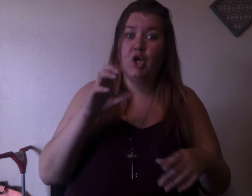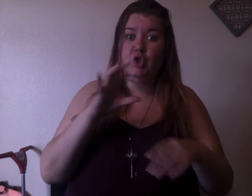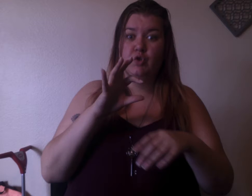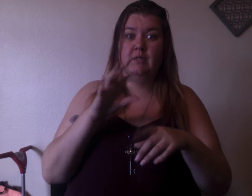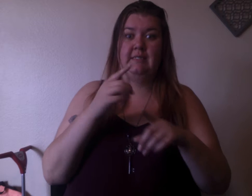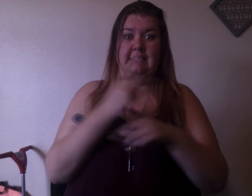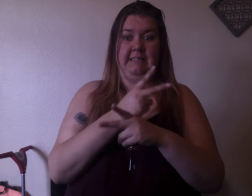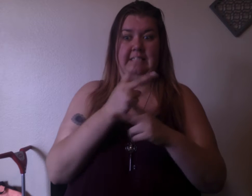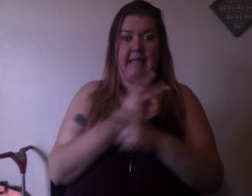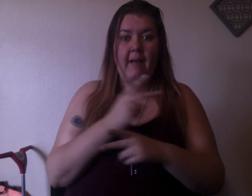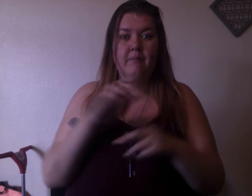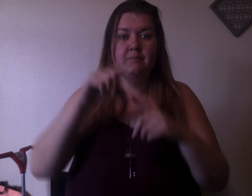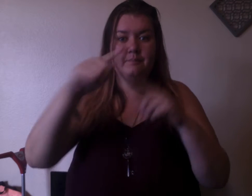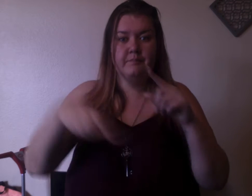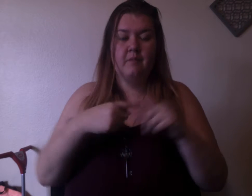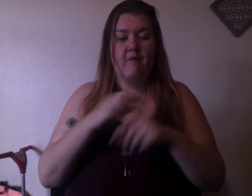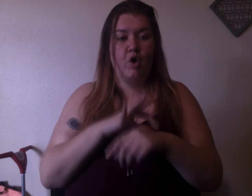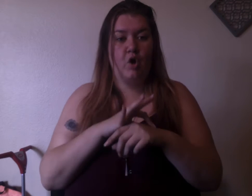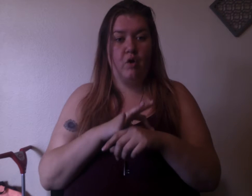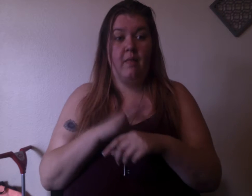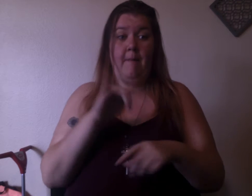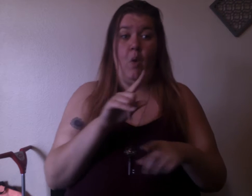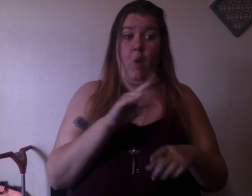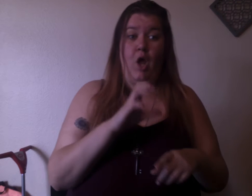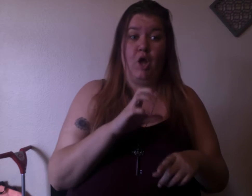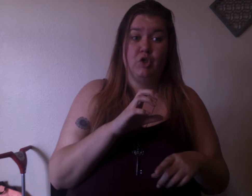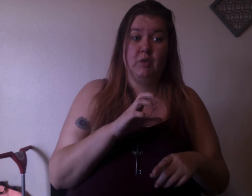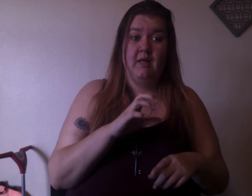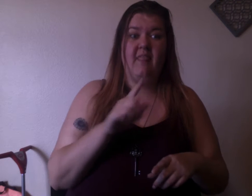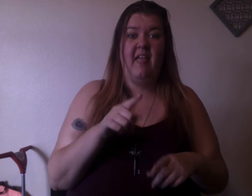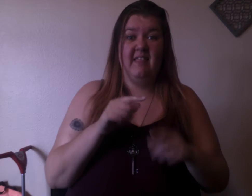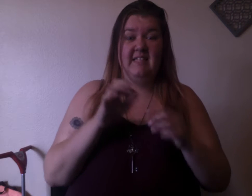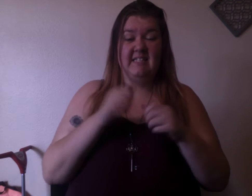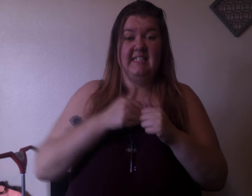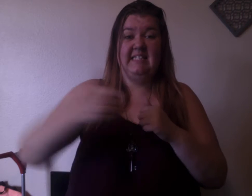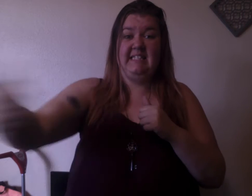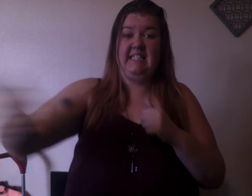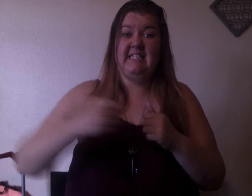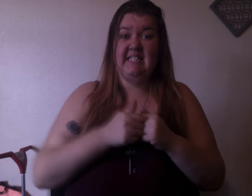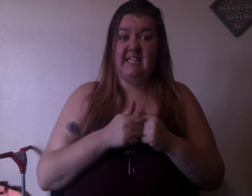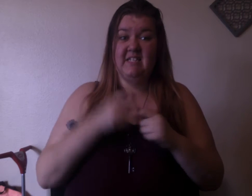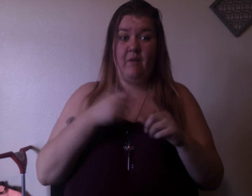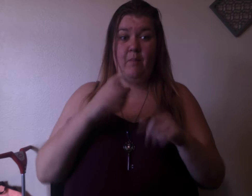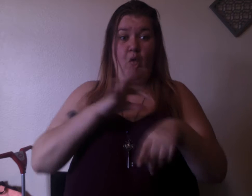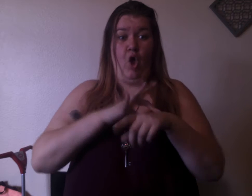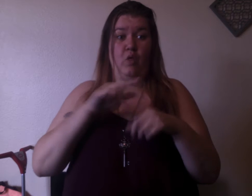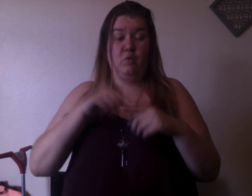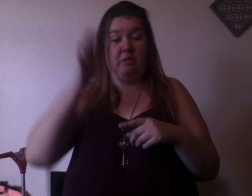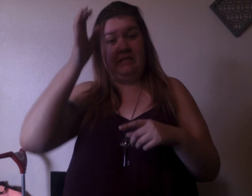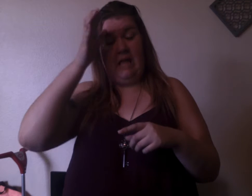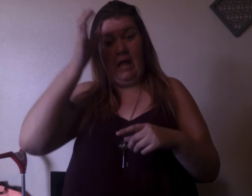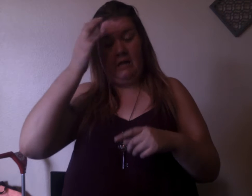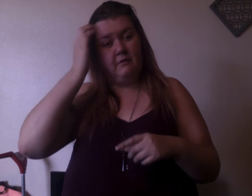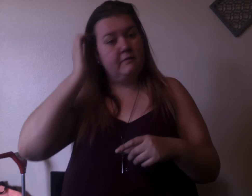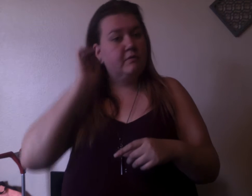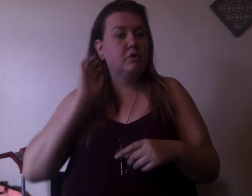You multiply that times 100, and that is the distance from the Earth to the sun. So I've drawn the sun here as